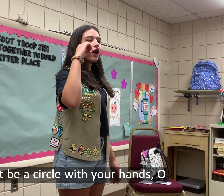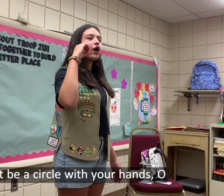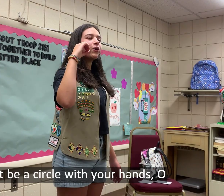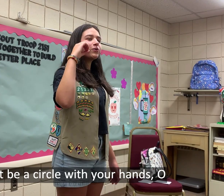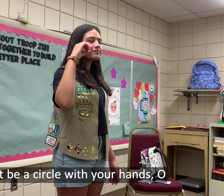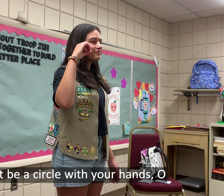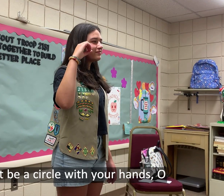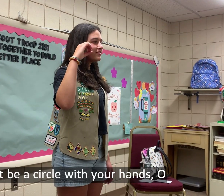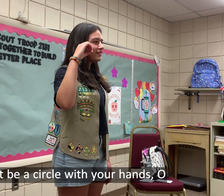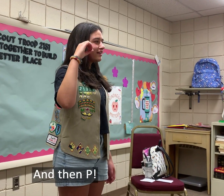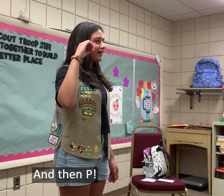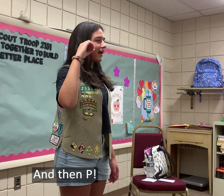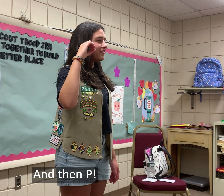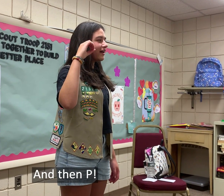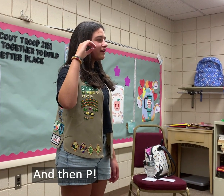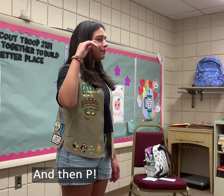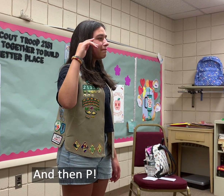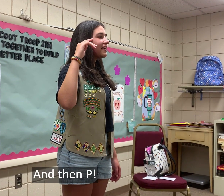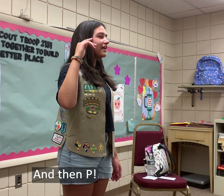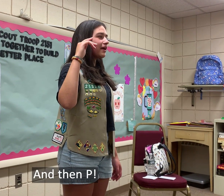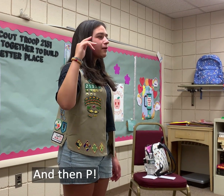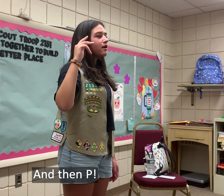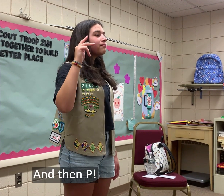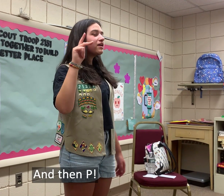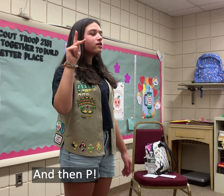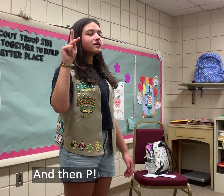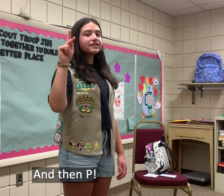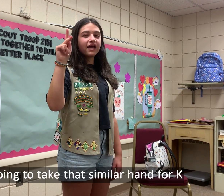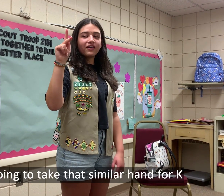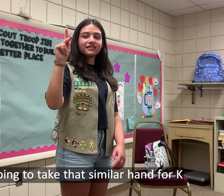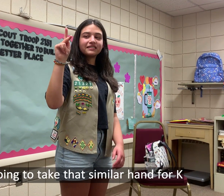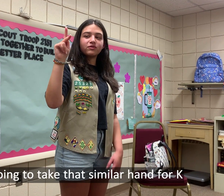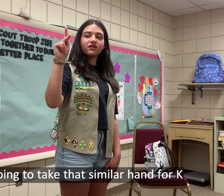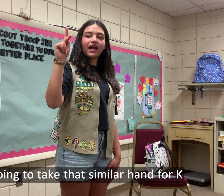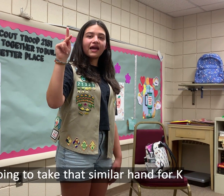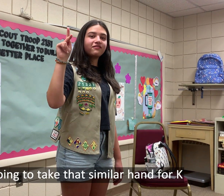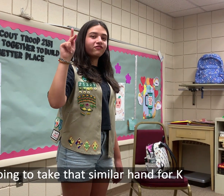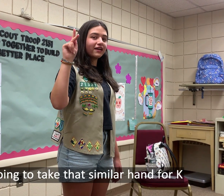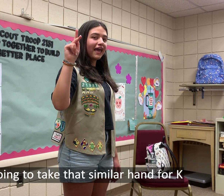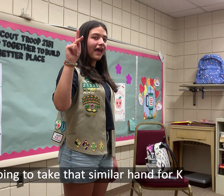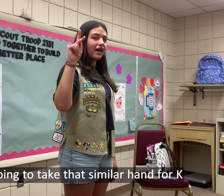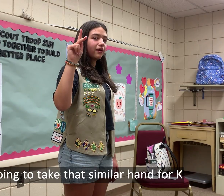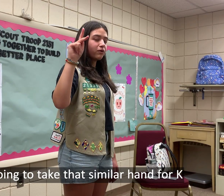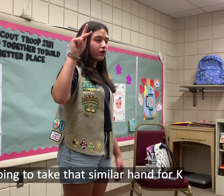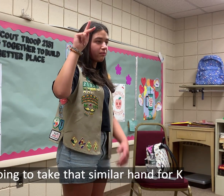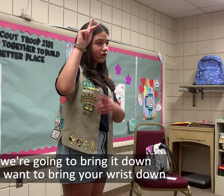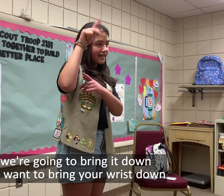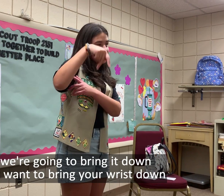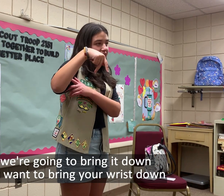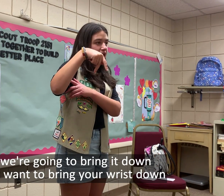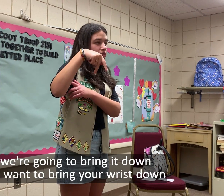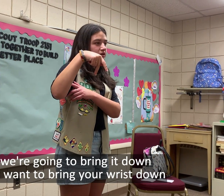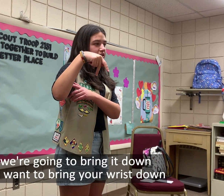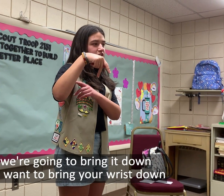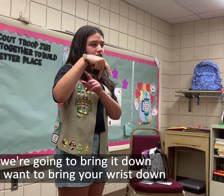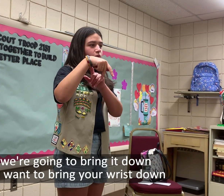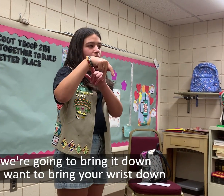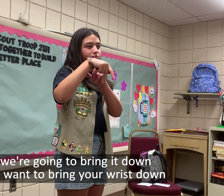O. And then P. P, we're going to take that similar hand for K, but we're going to bring it down. So you want to bring